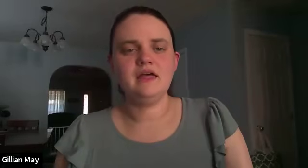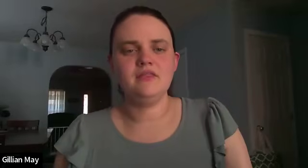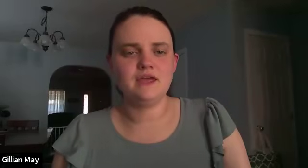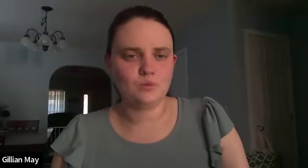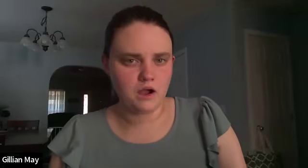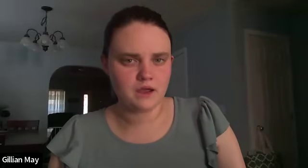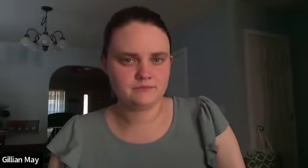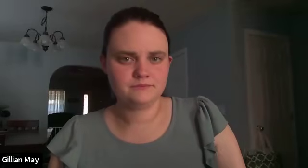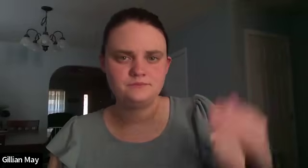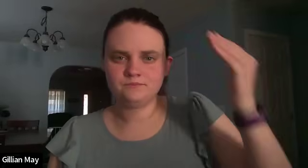And then why?